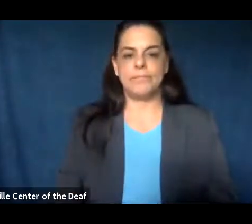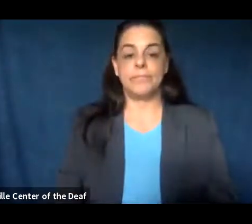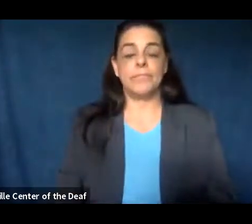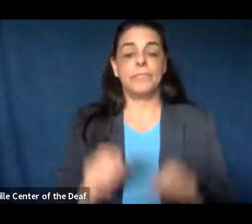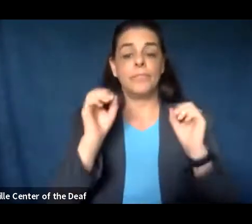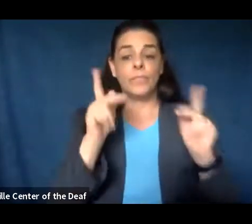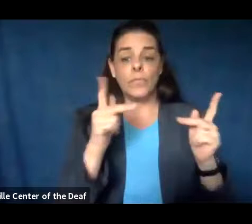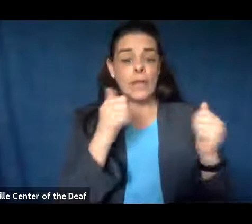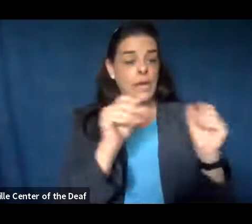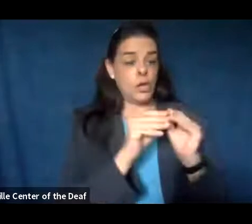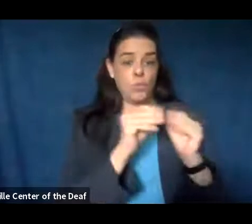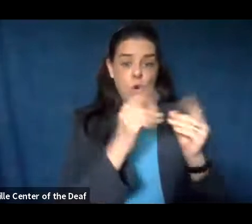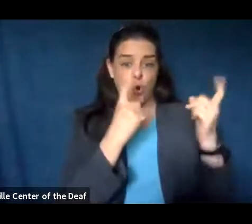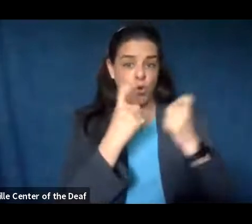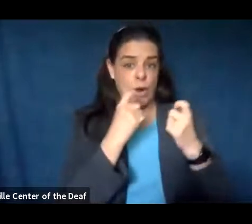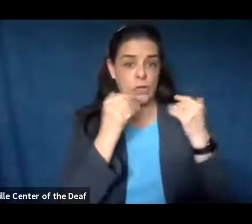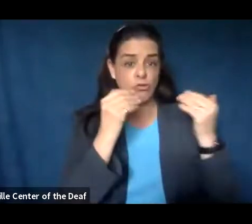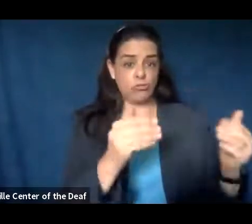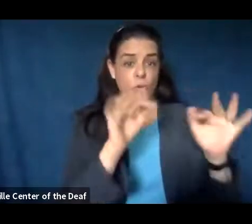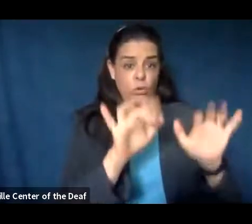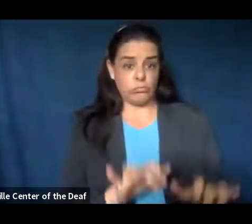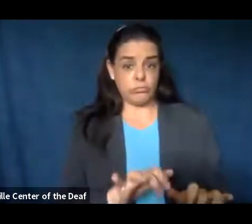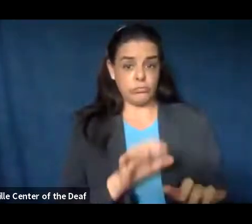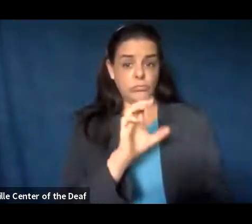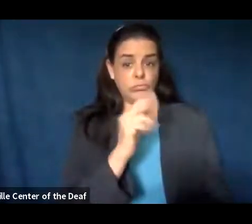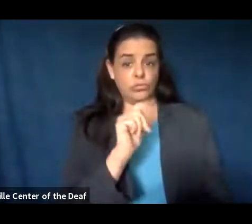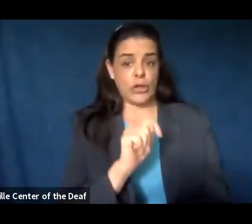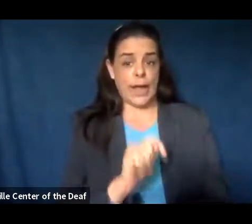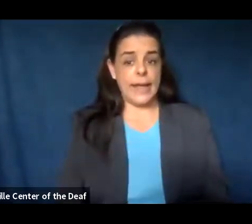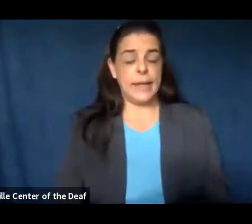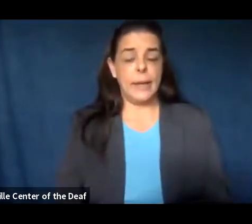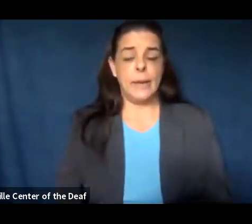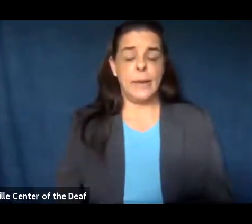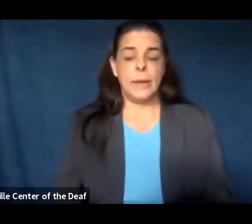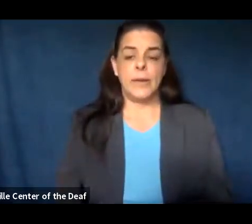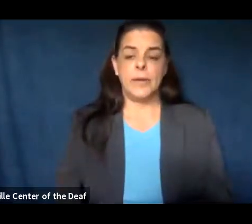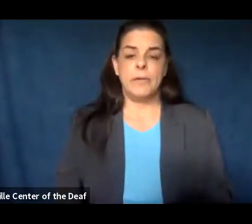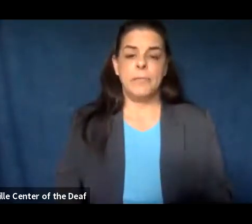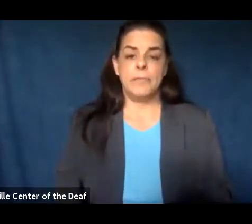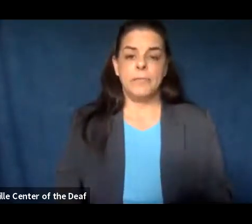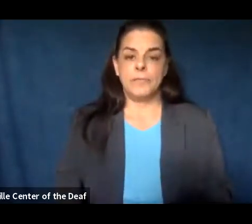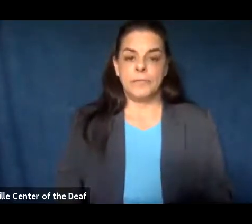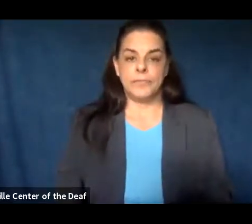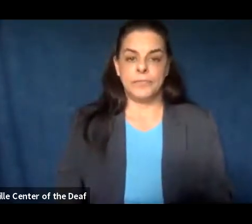Okay, if there are any more questions from the media, please put those in the chat box.